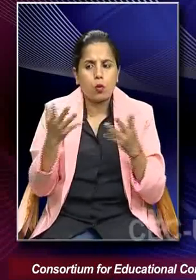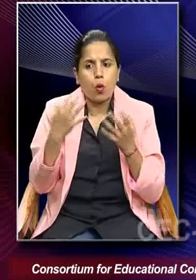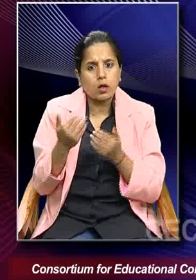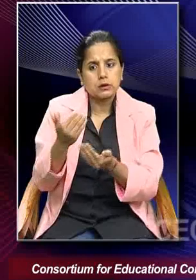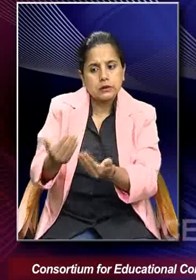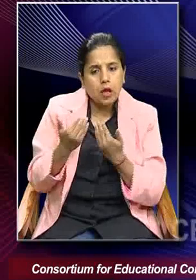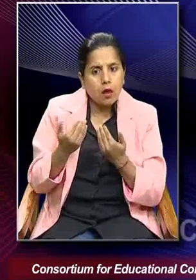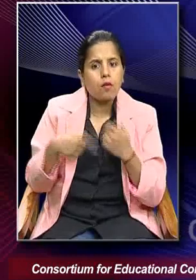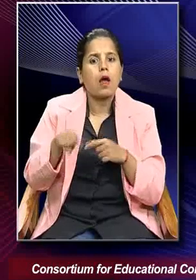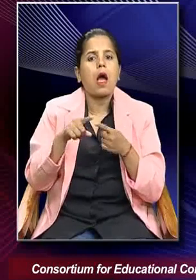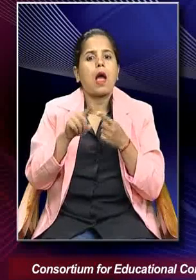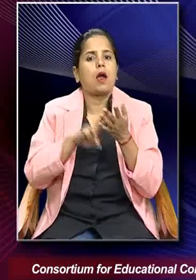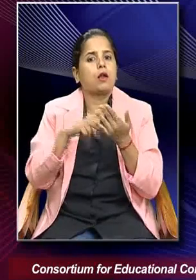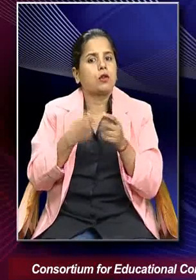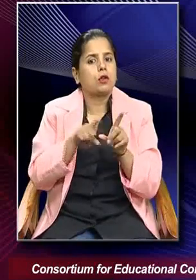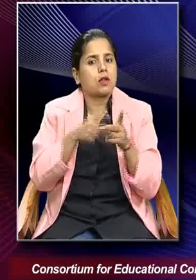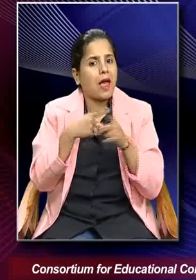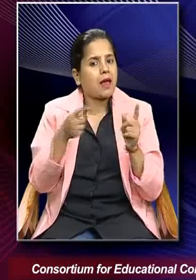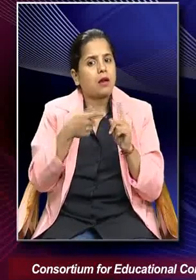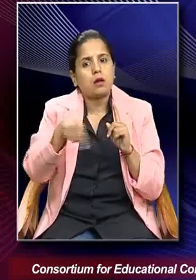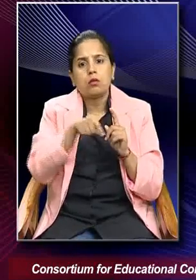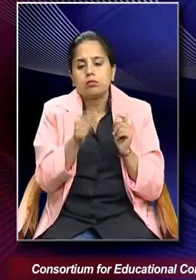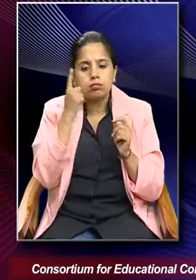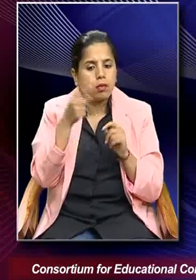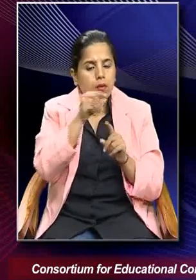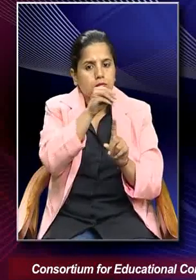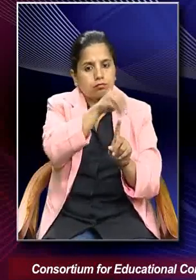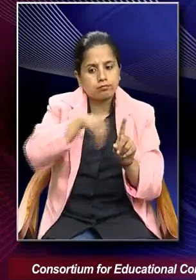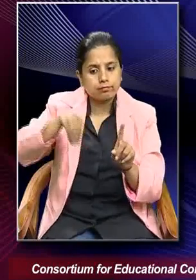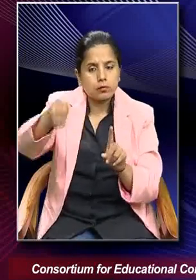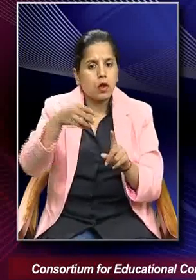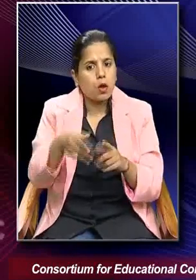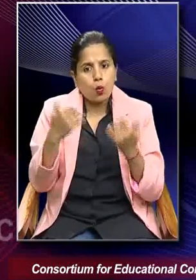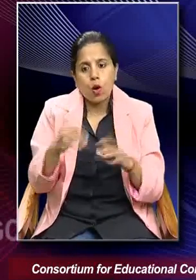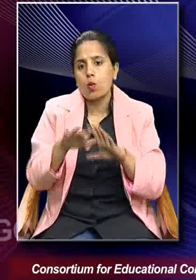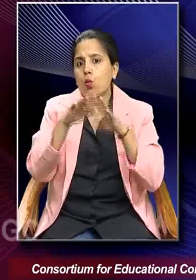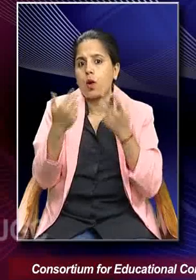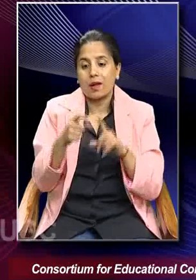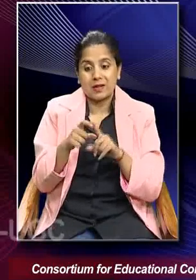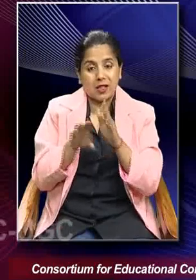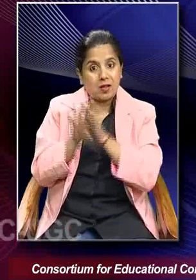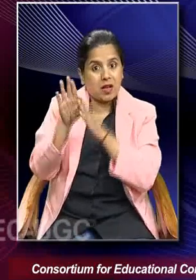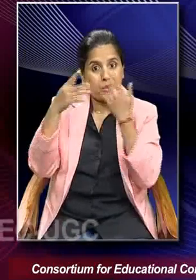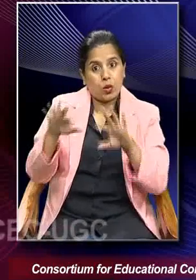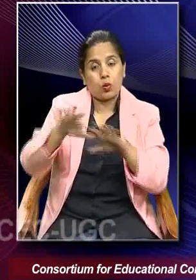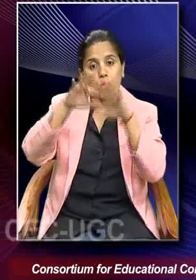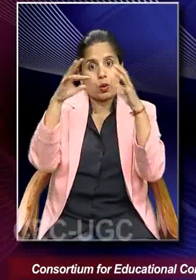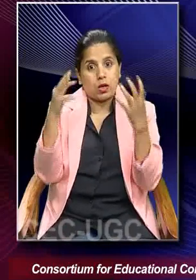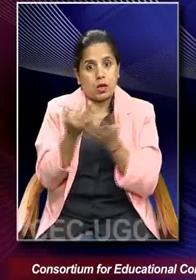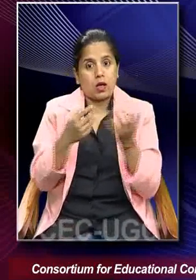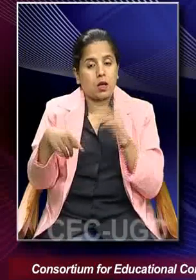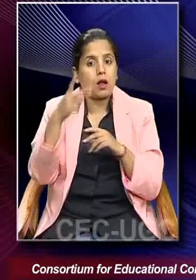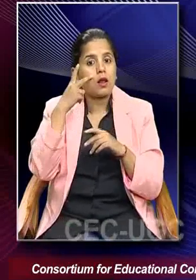and all the technologies which are being talked about in the current world. In a developed world, which is a globalized